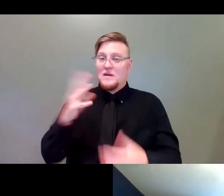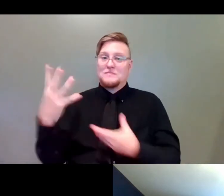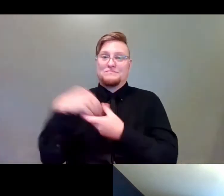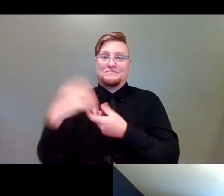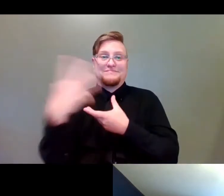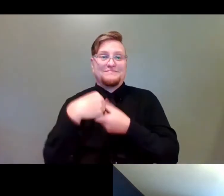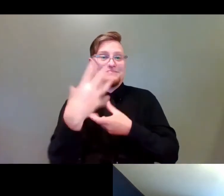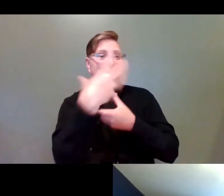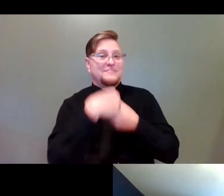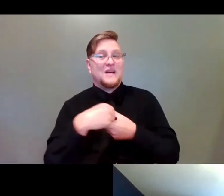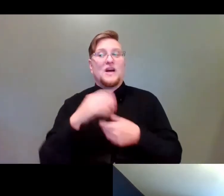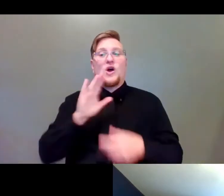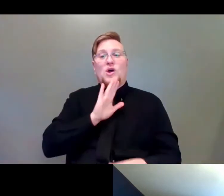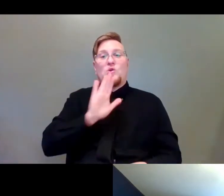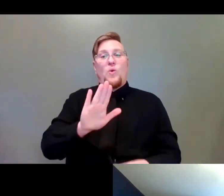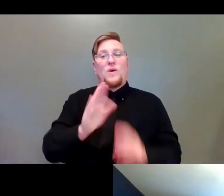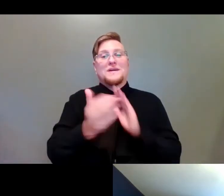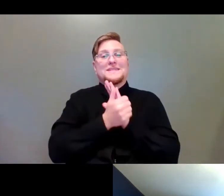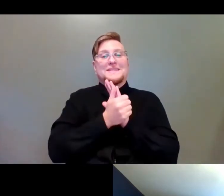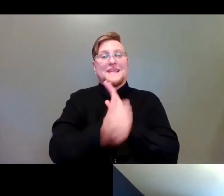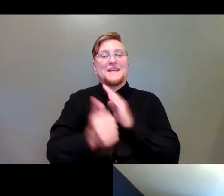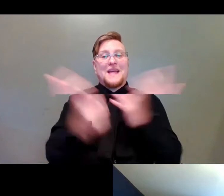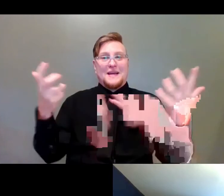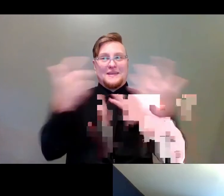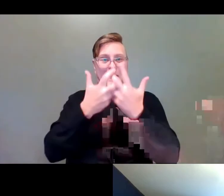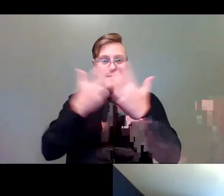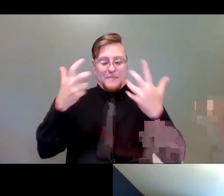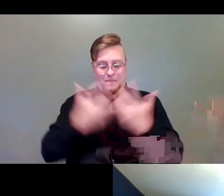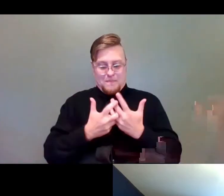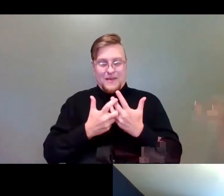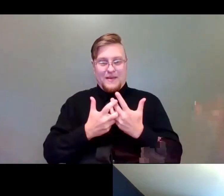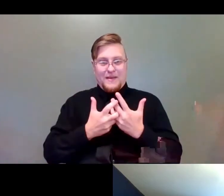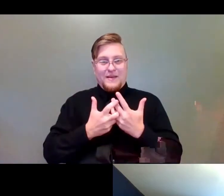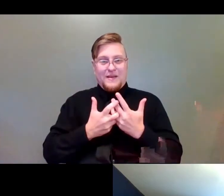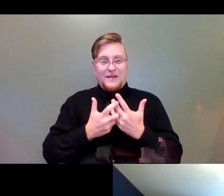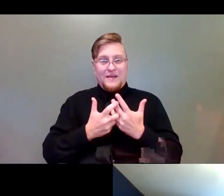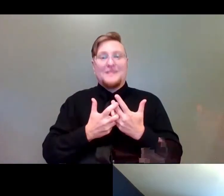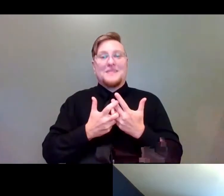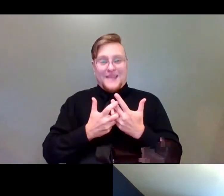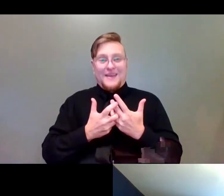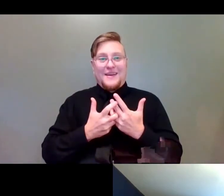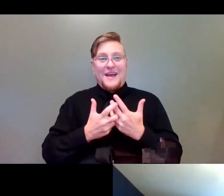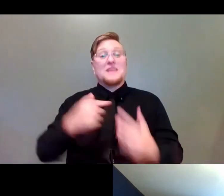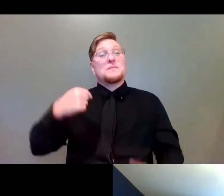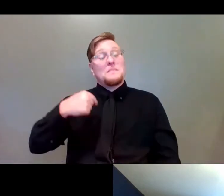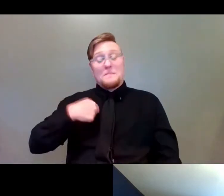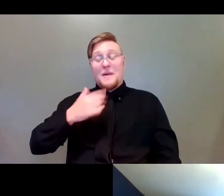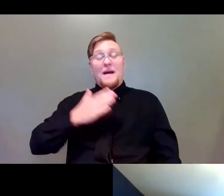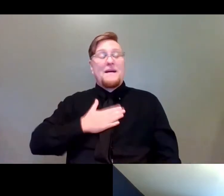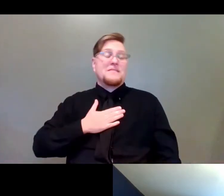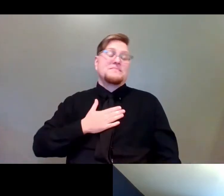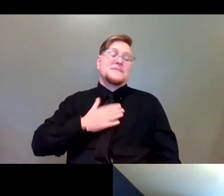I am able to have some vision and idea, but I am surrounded by an incredible staff